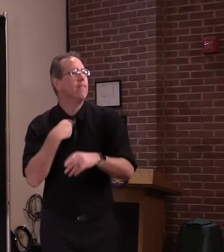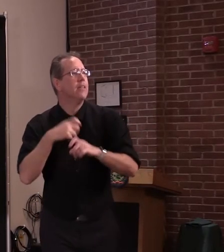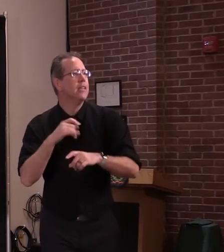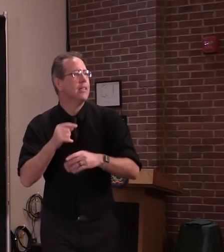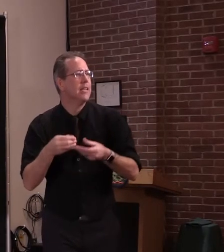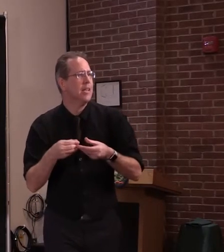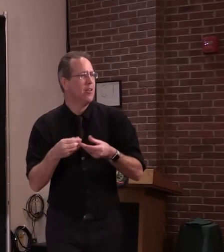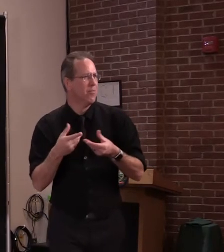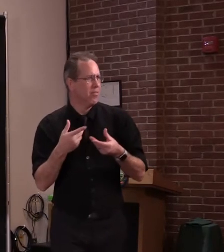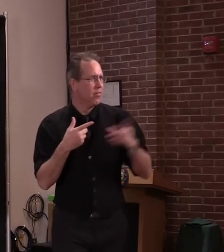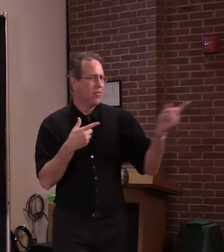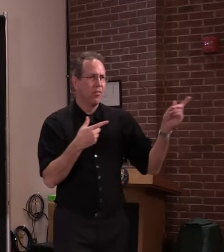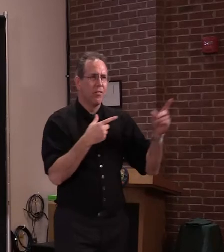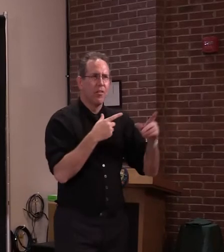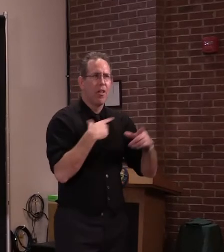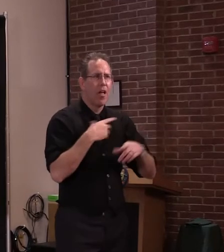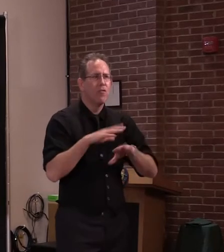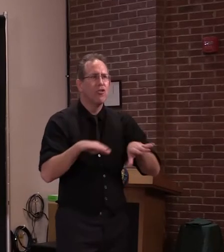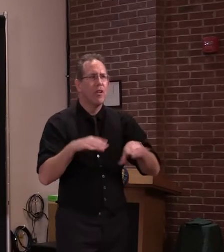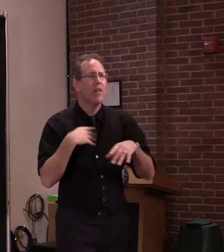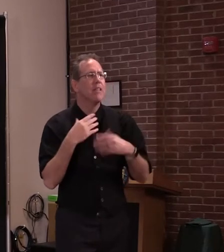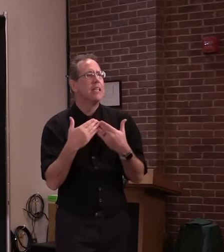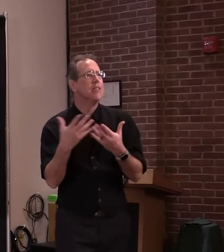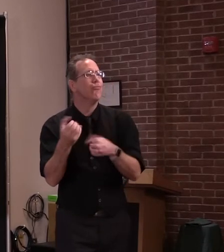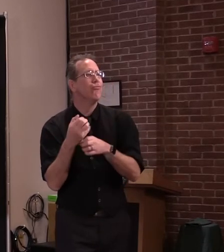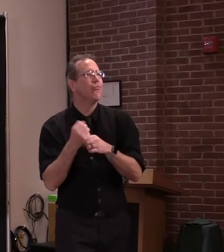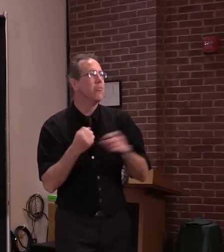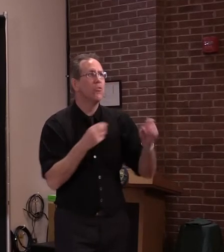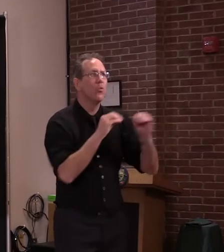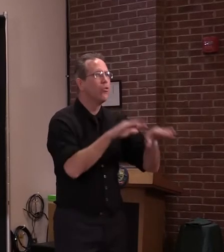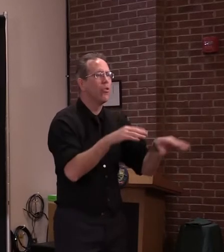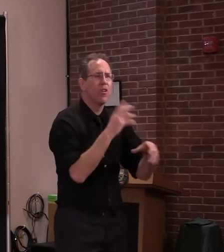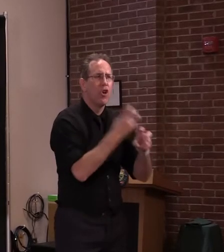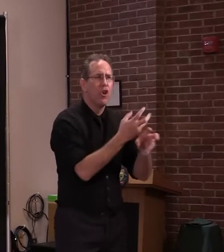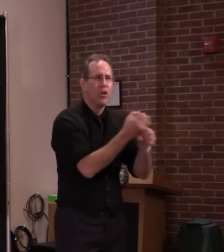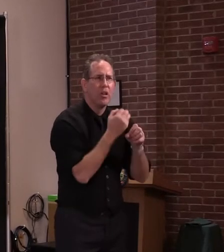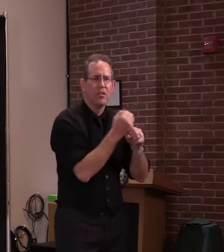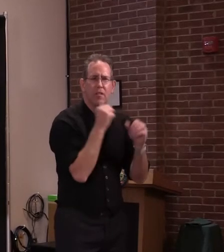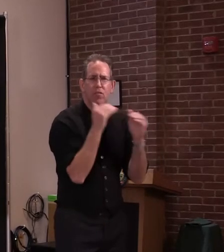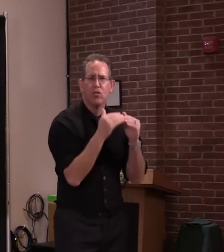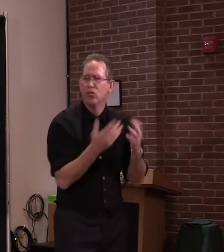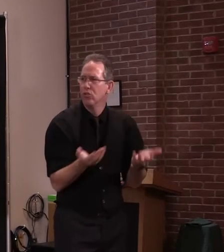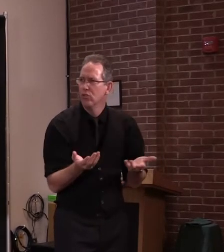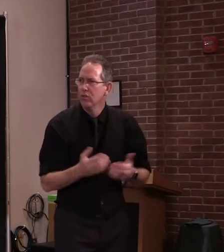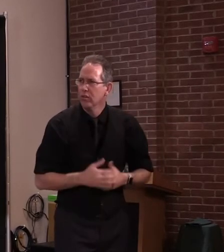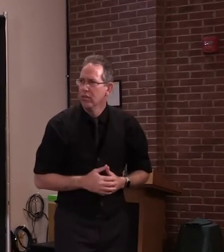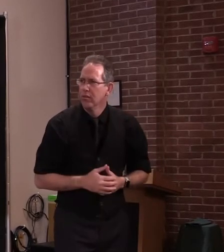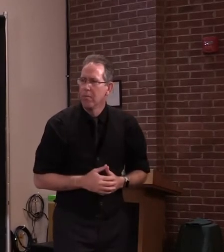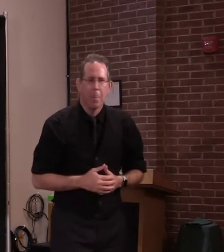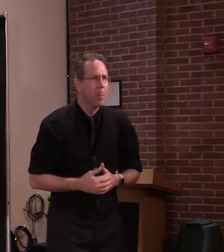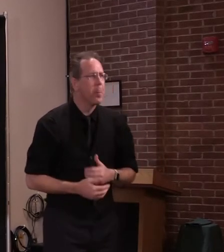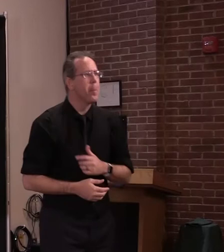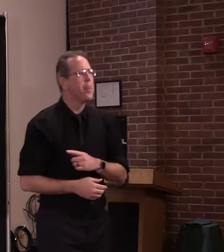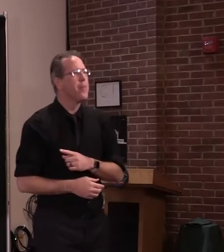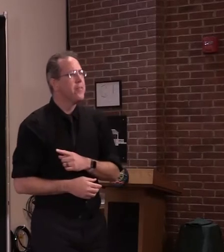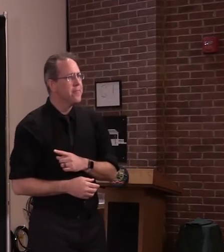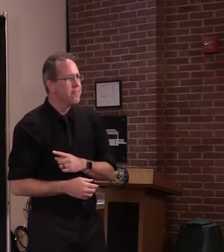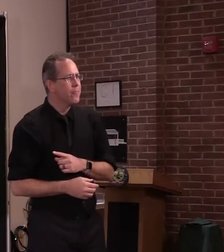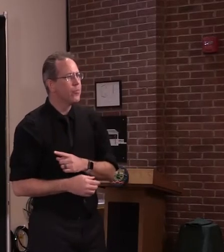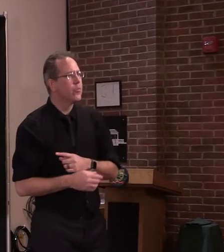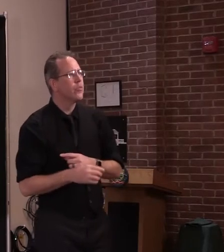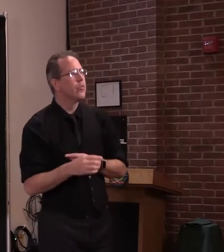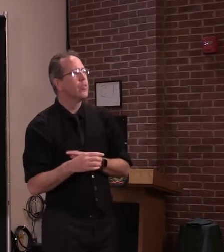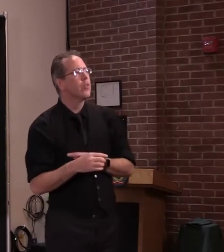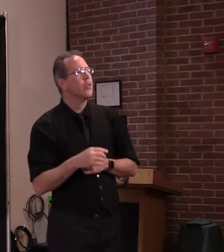community. Yeah, I mean, I just want to remind everyone, I might ask Secretary Samuelson to weigh in, because we do have